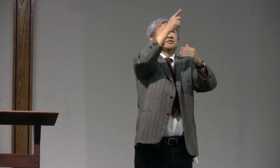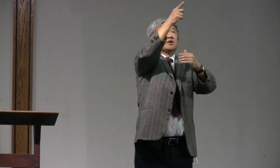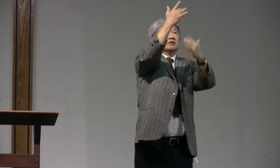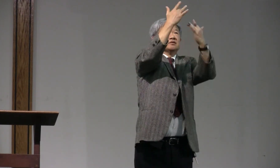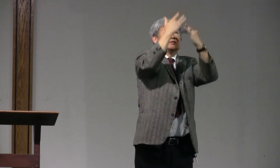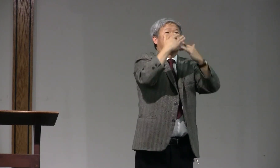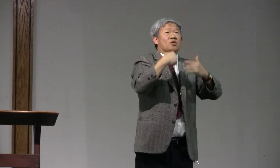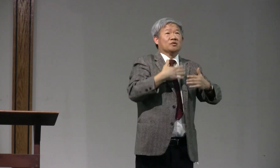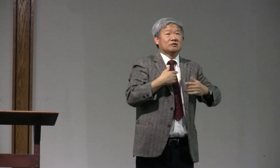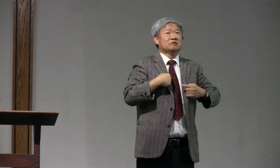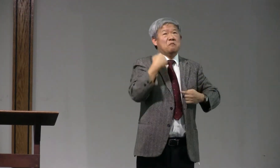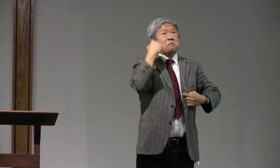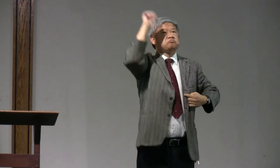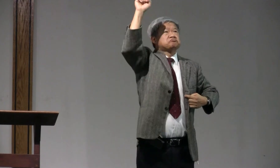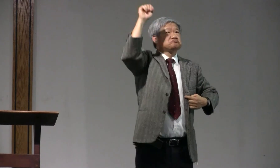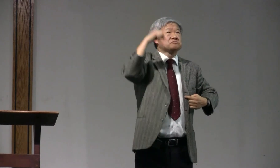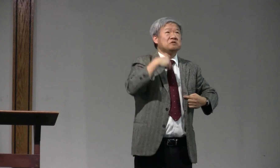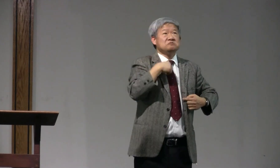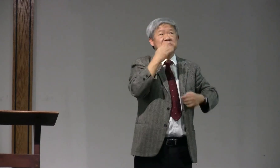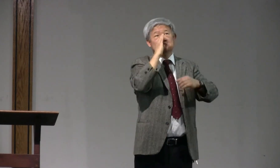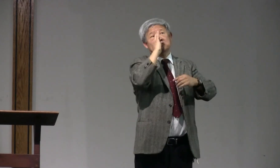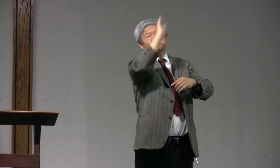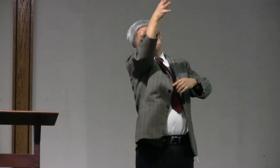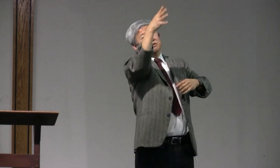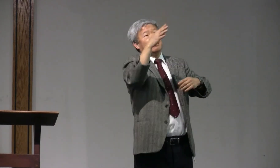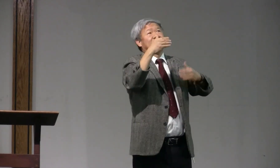And then on Sunday, when you preach,